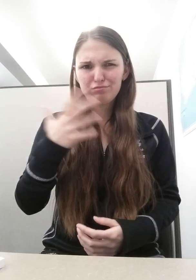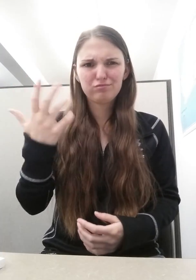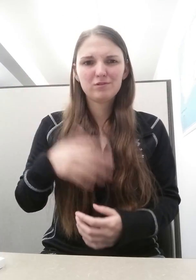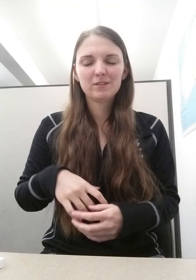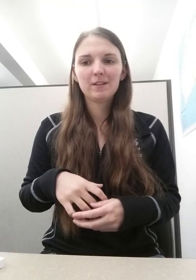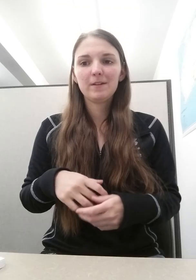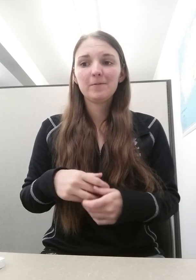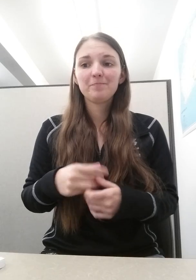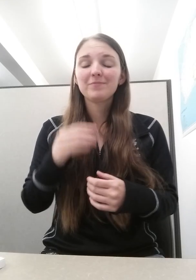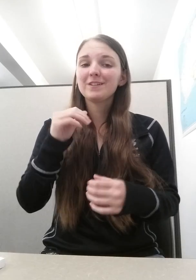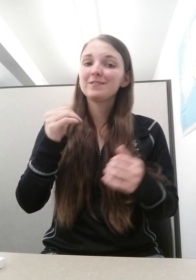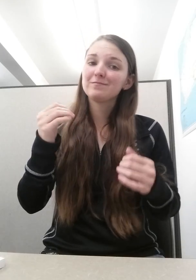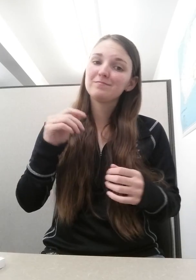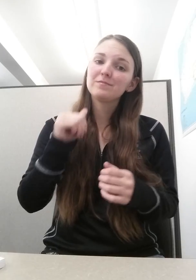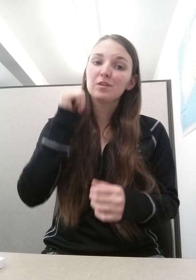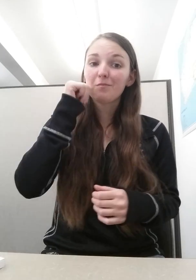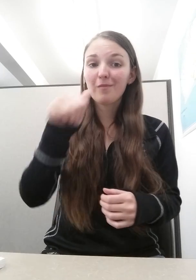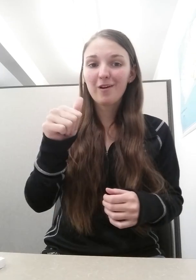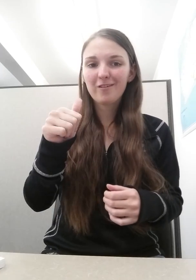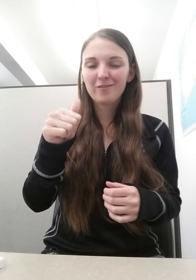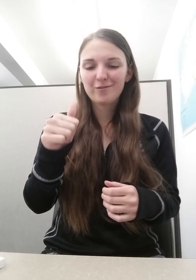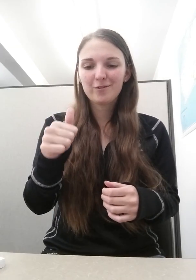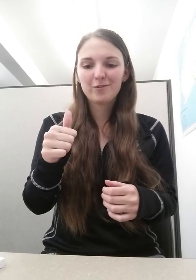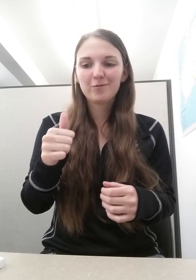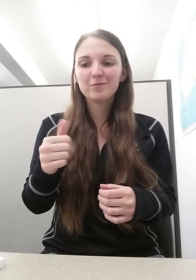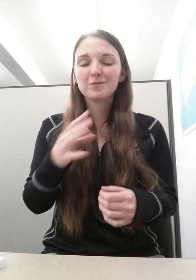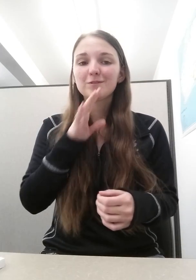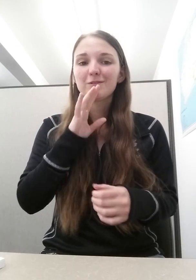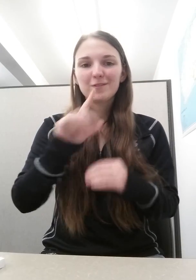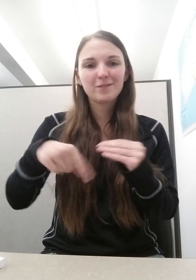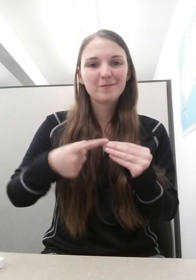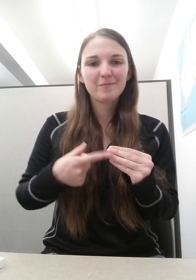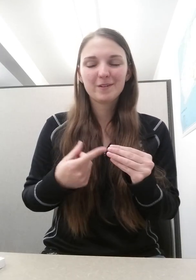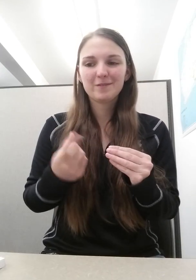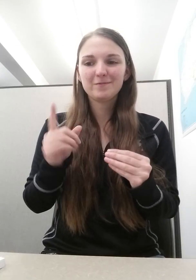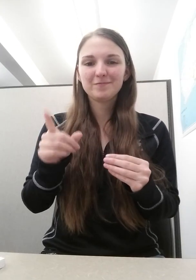a time when he got himself into a lot of trouble, and it took a miracle to get him out.